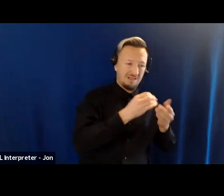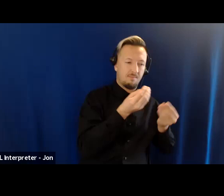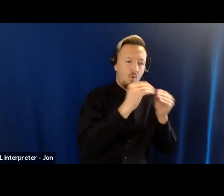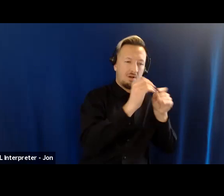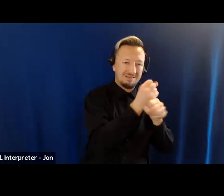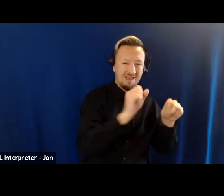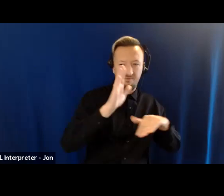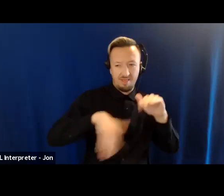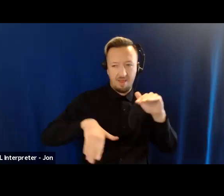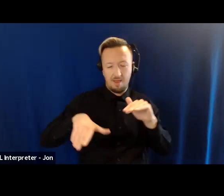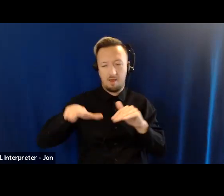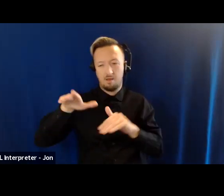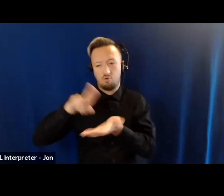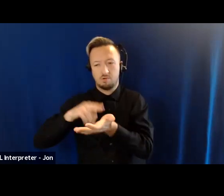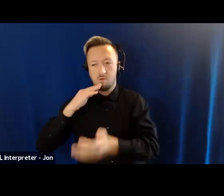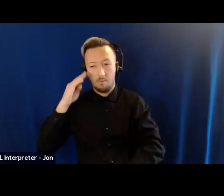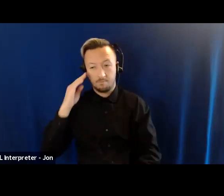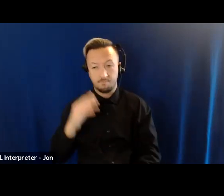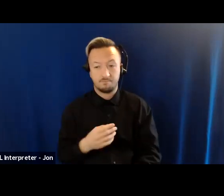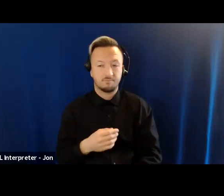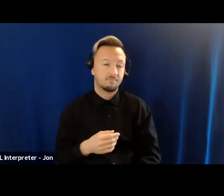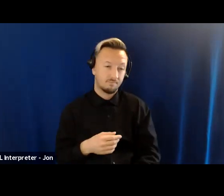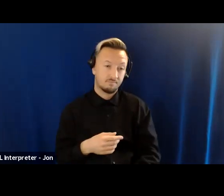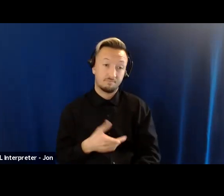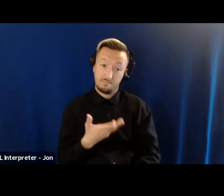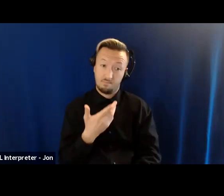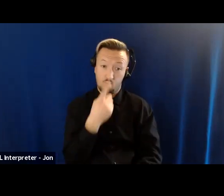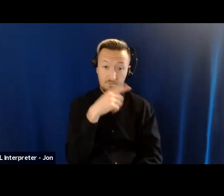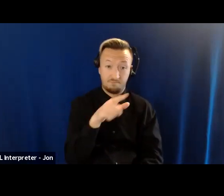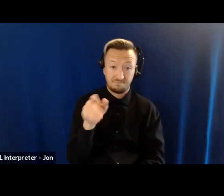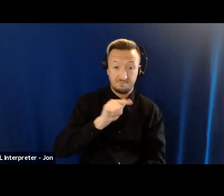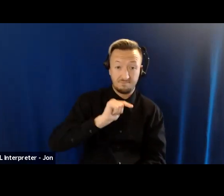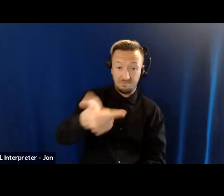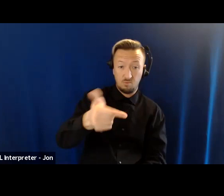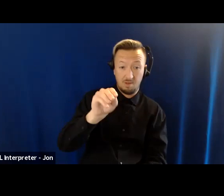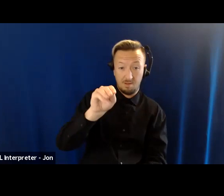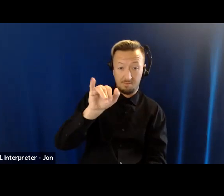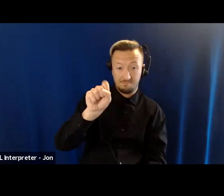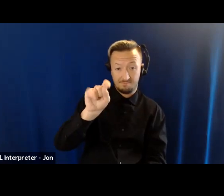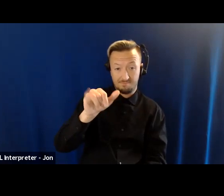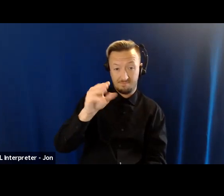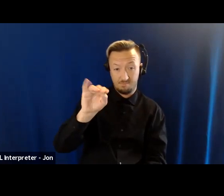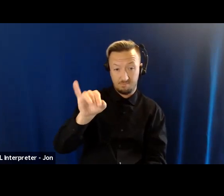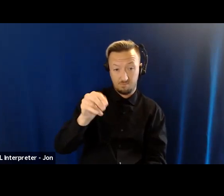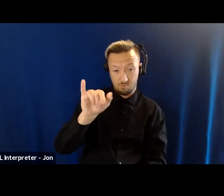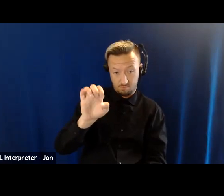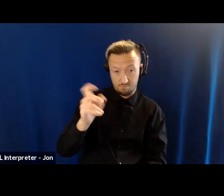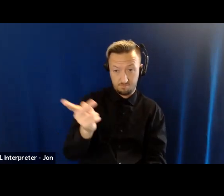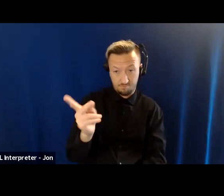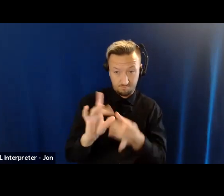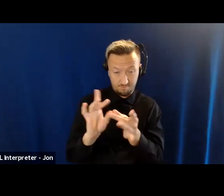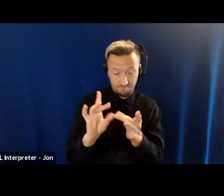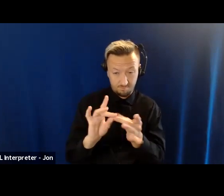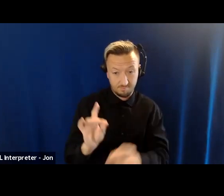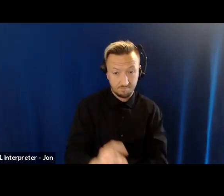This is Shaylin. I would love to turn it over to Misty and Jody first, and then open it up for the other panelists